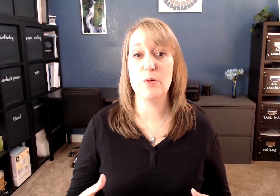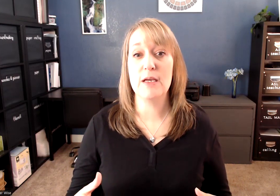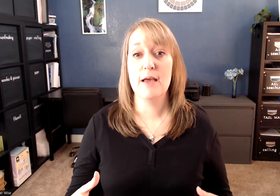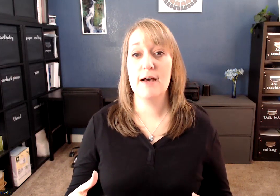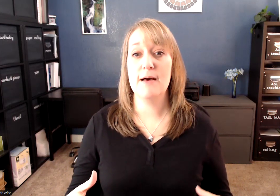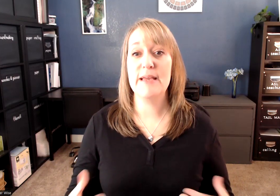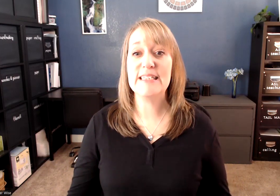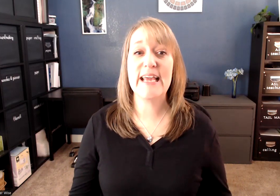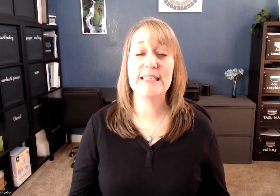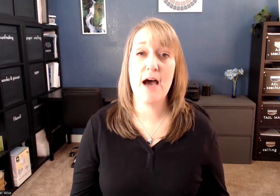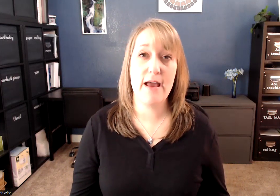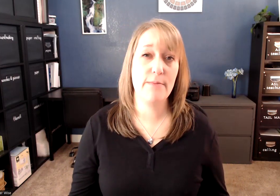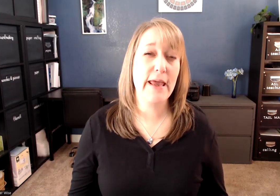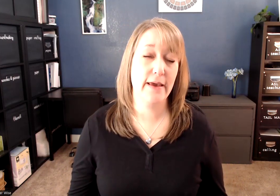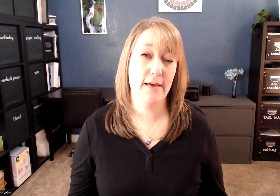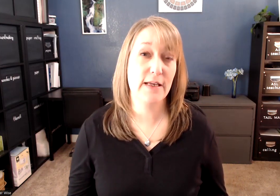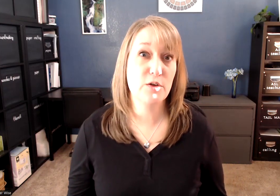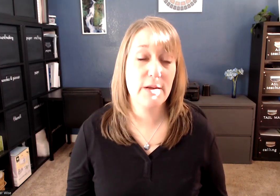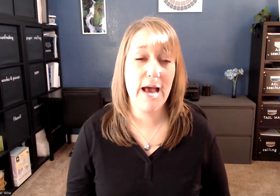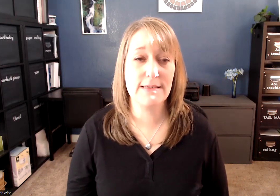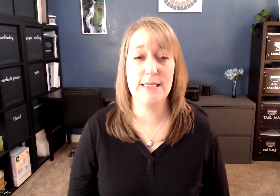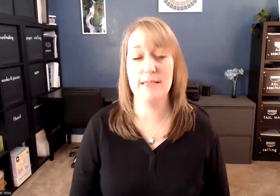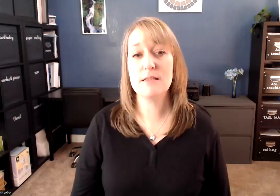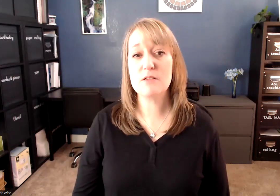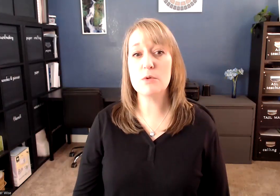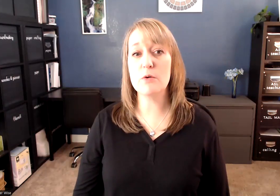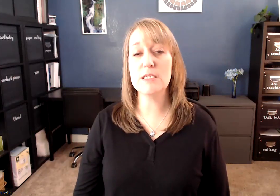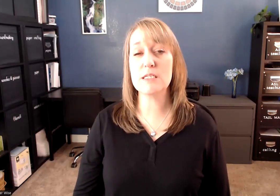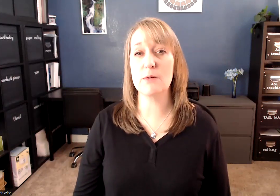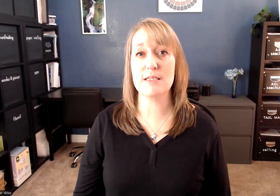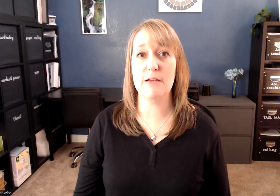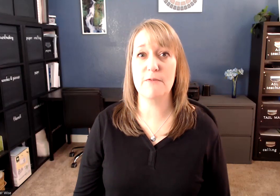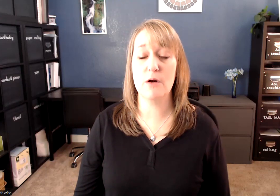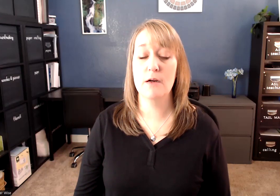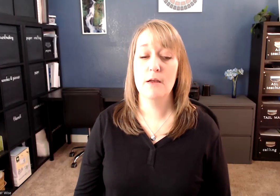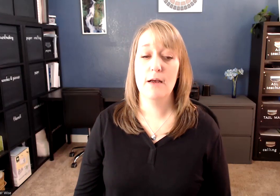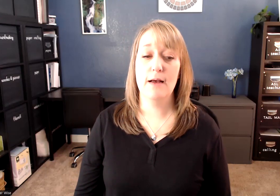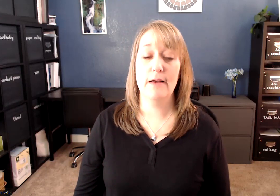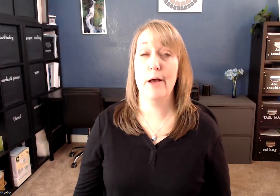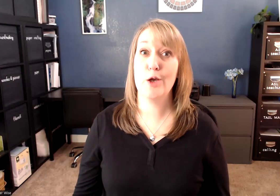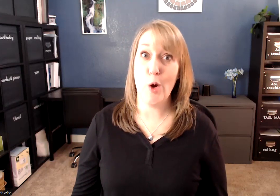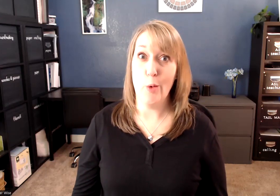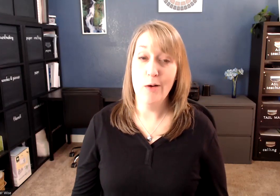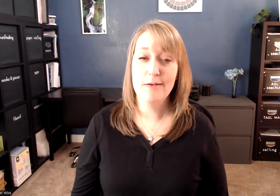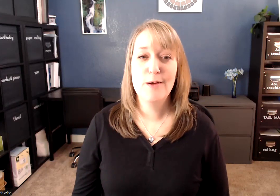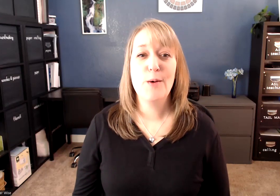to indicate time, including past tense. So we're going to start with a sign for ago,